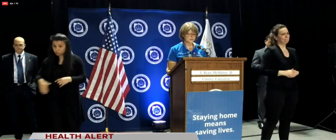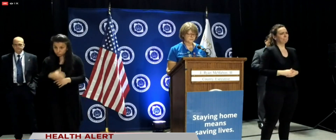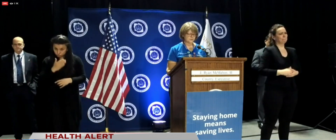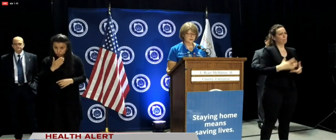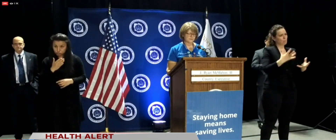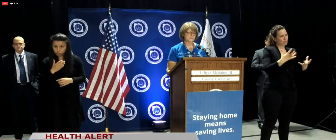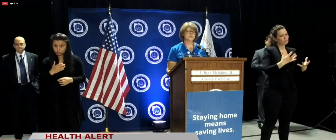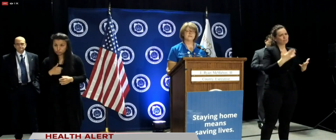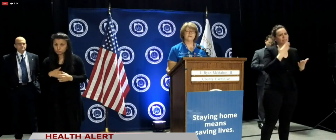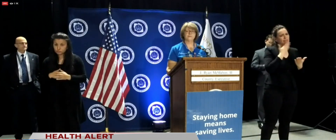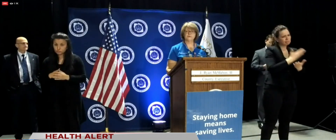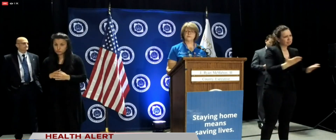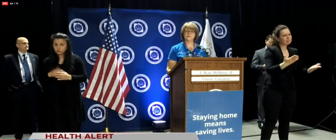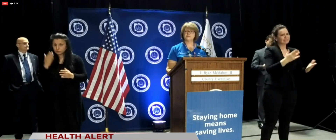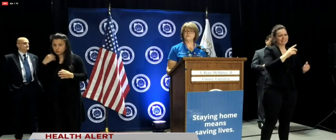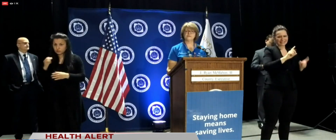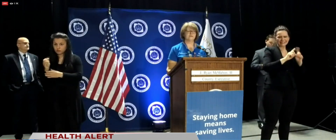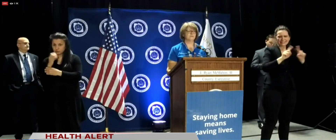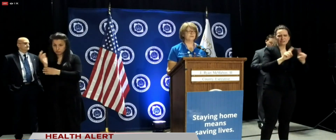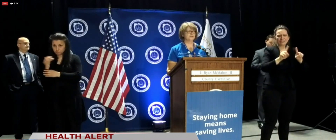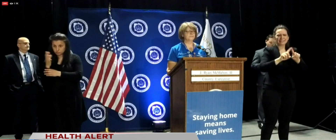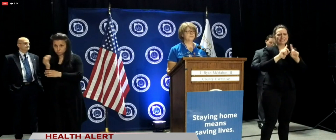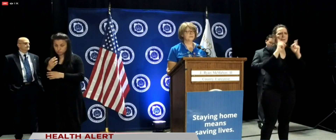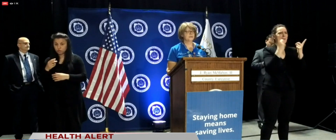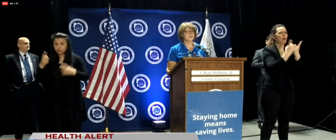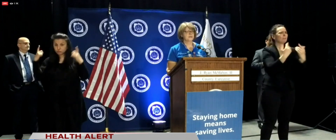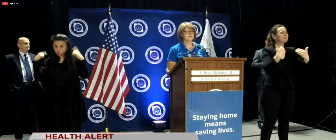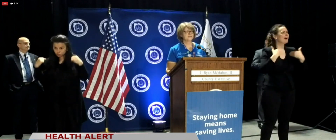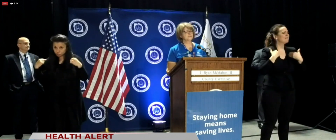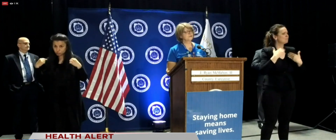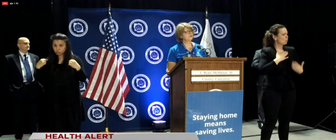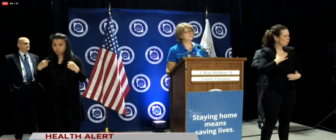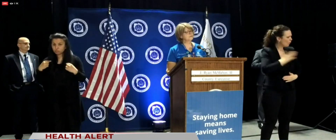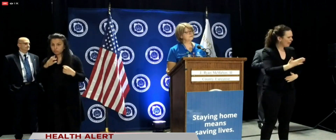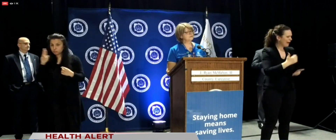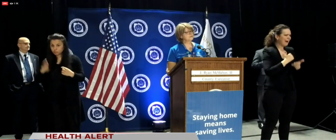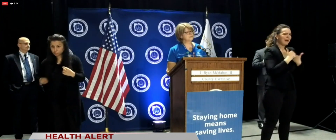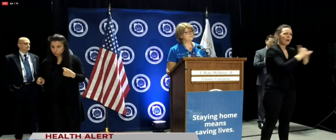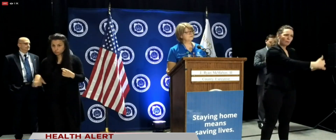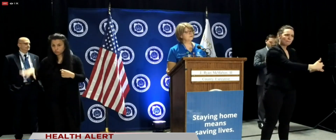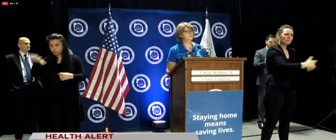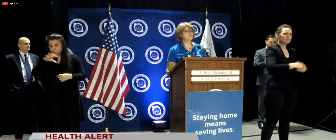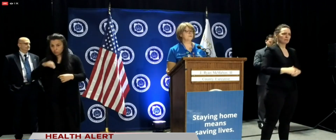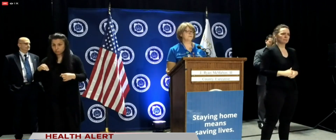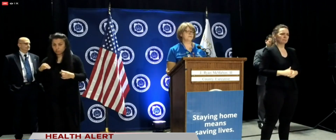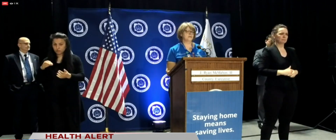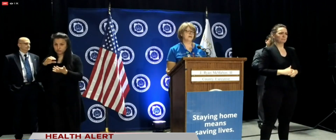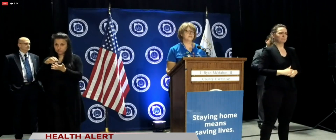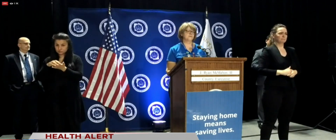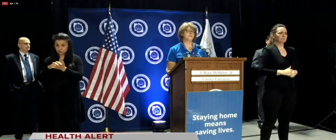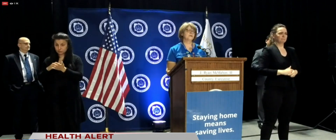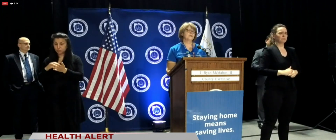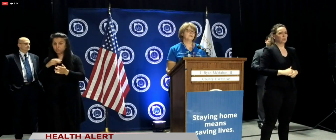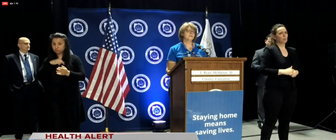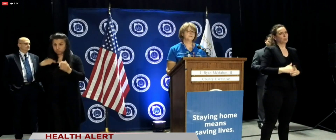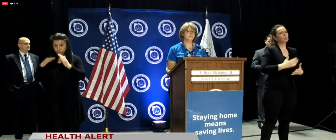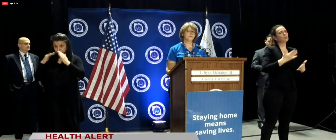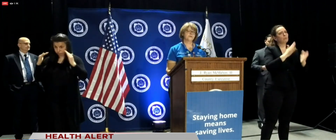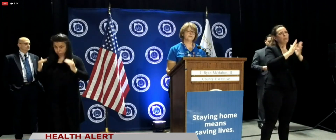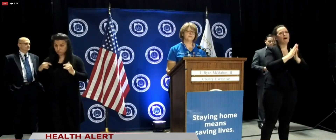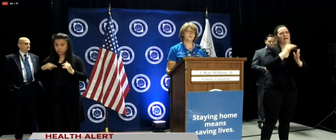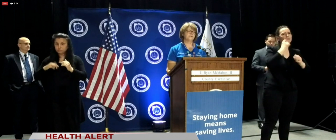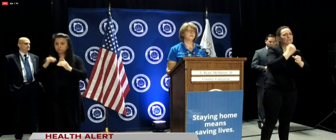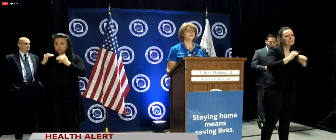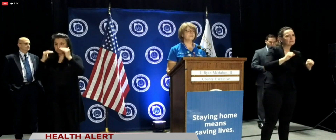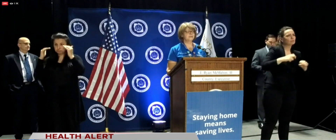them safe travels and personal safety in their mission, and certainly hope that this gives Stony Brook University Hospital the